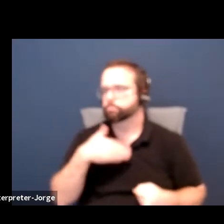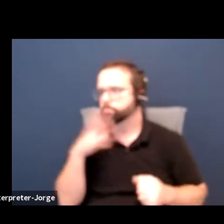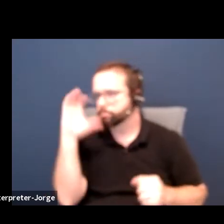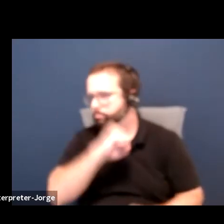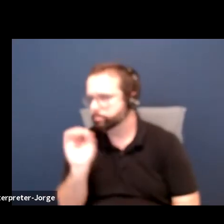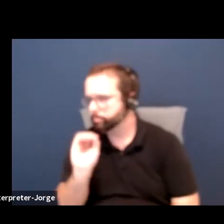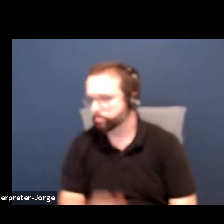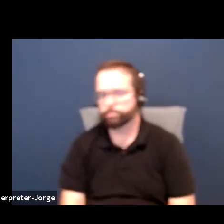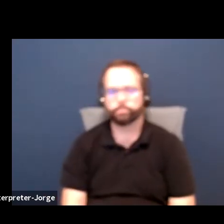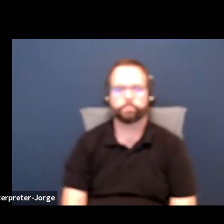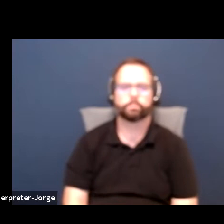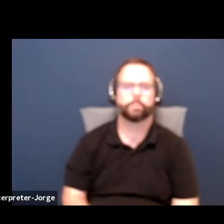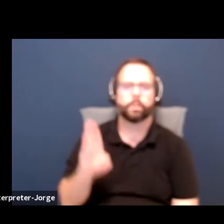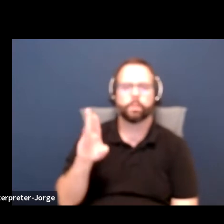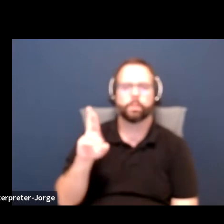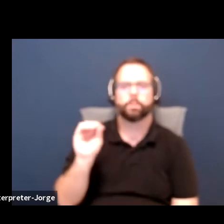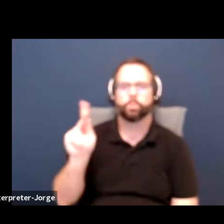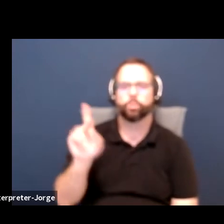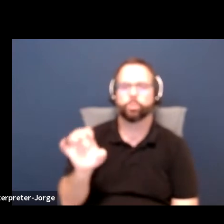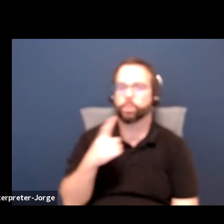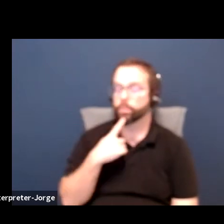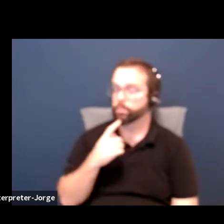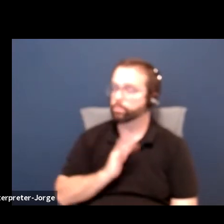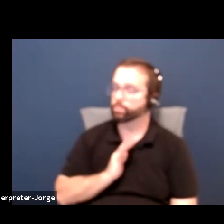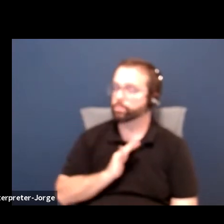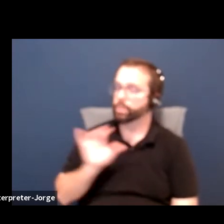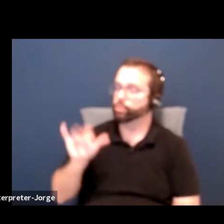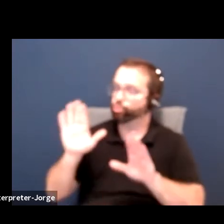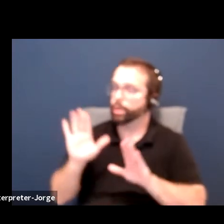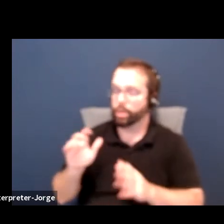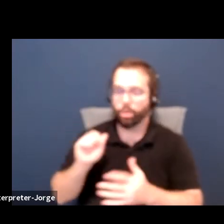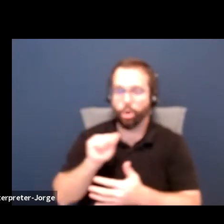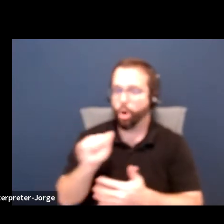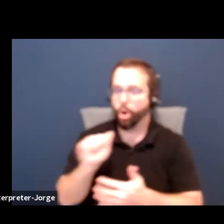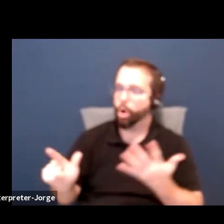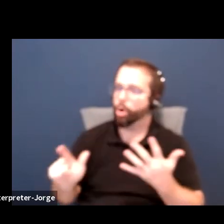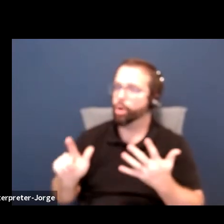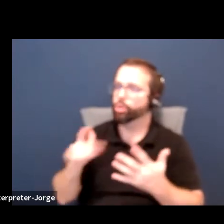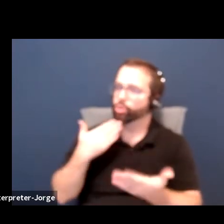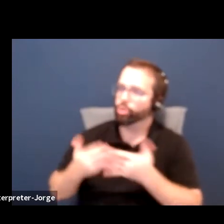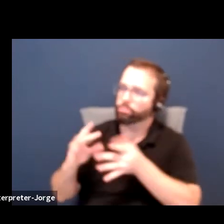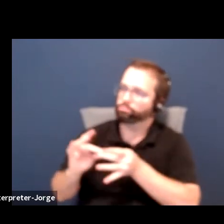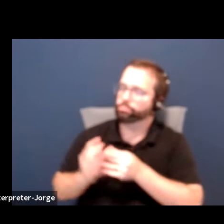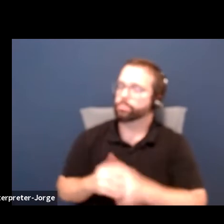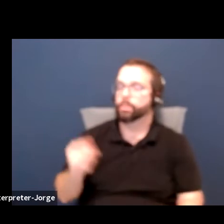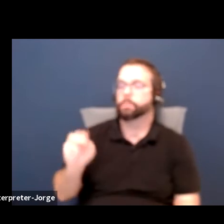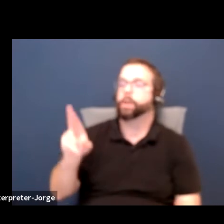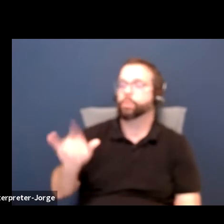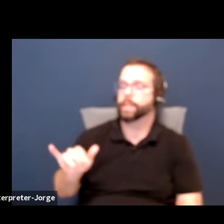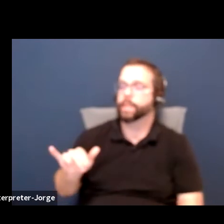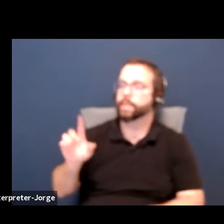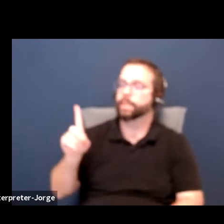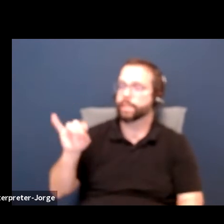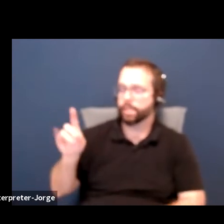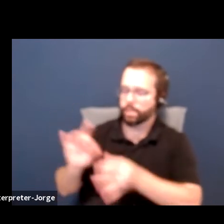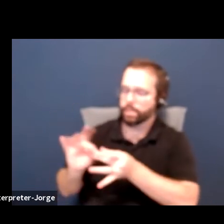Awesome. This is great. All excellent points. I did also want to mention, and Mary put this in the chat, that if you have any questions at